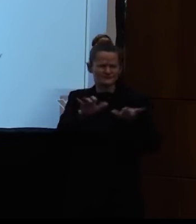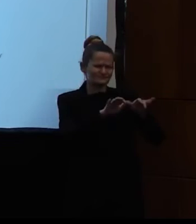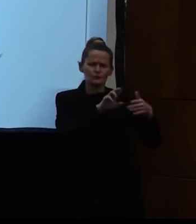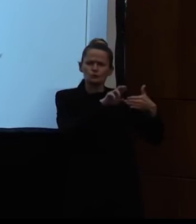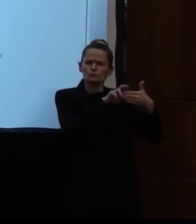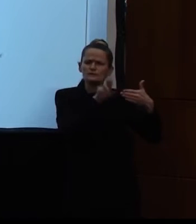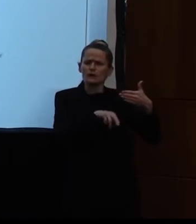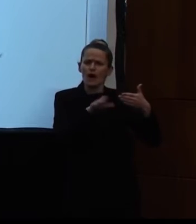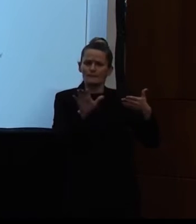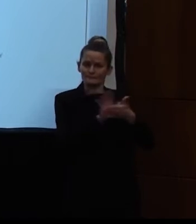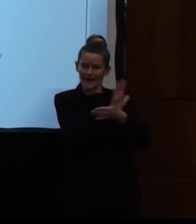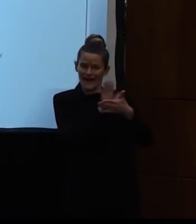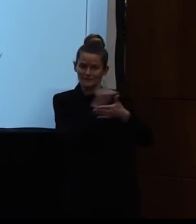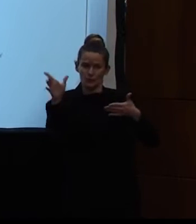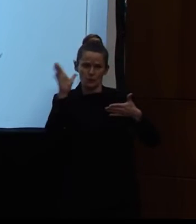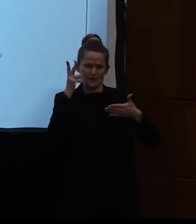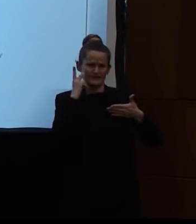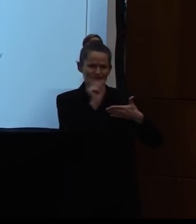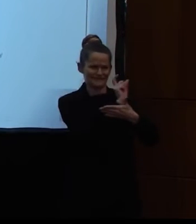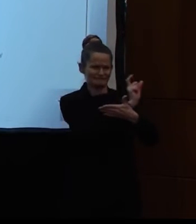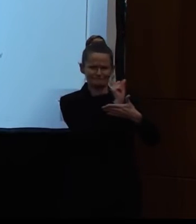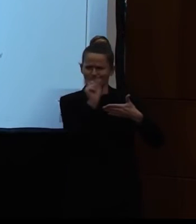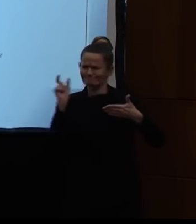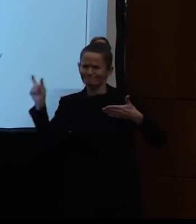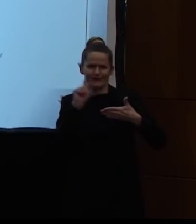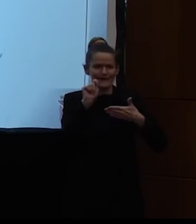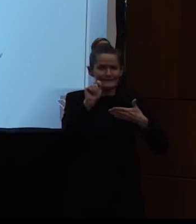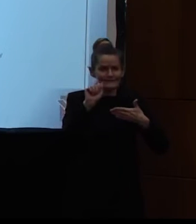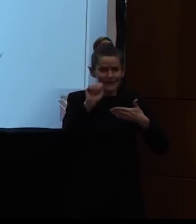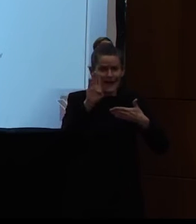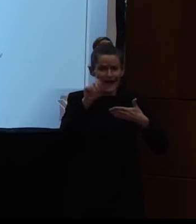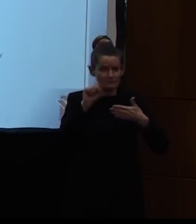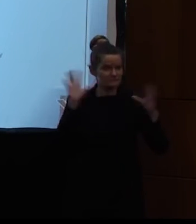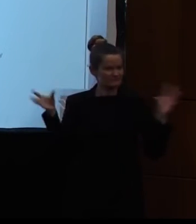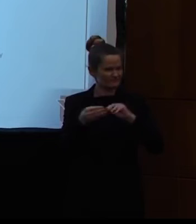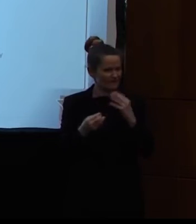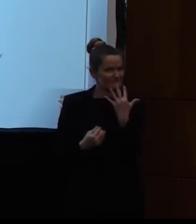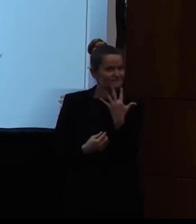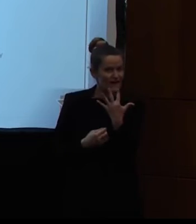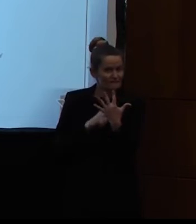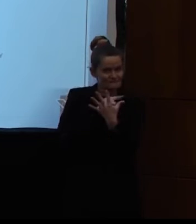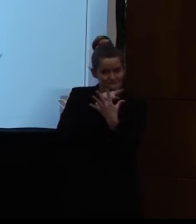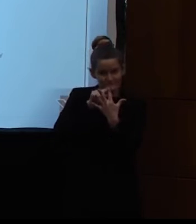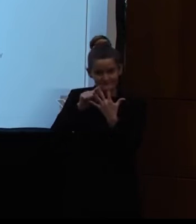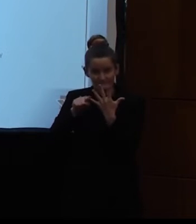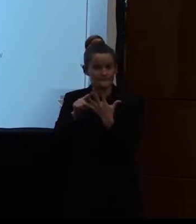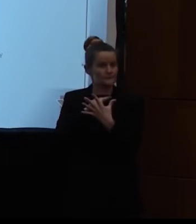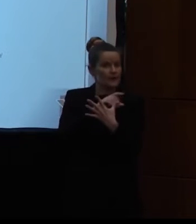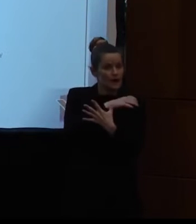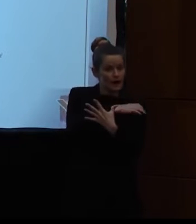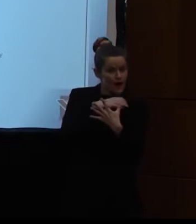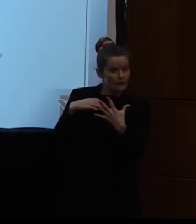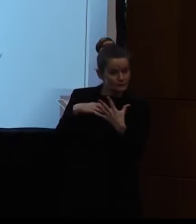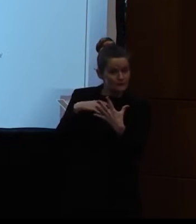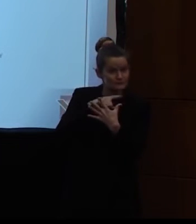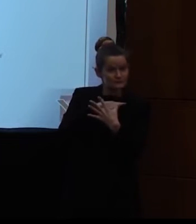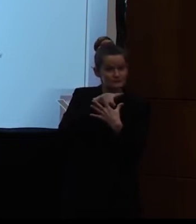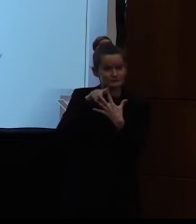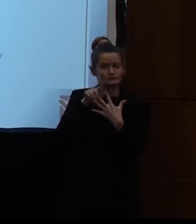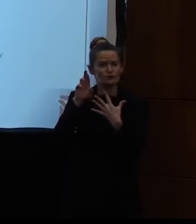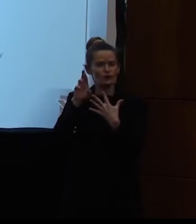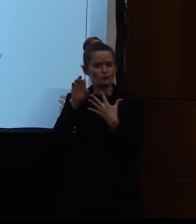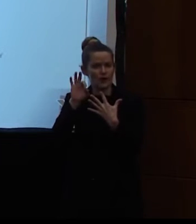and you can see there's 5 tabs across the top there. There's Congress, referendums, results by locality, absentee by precinct,